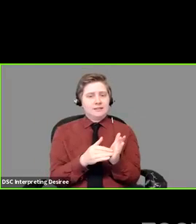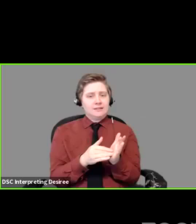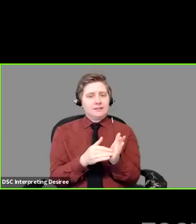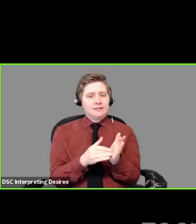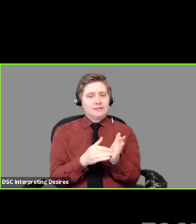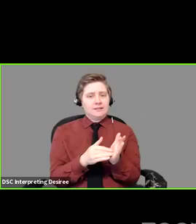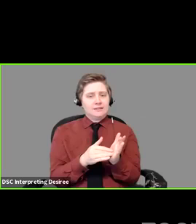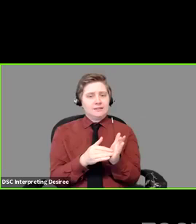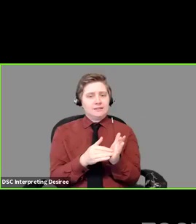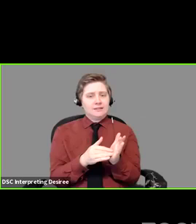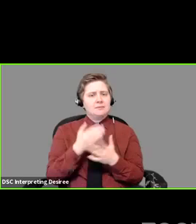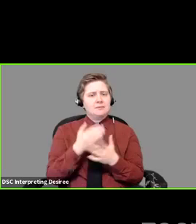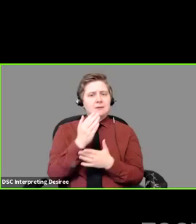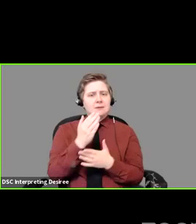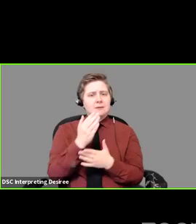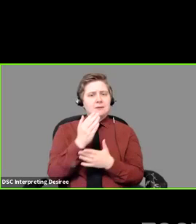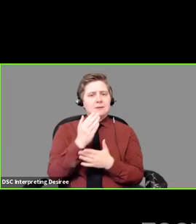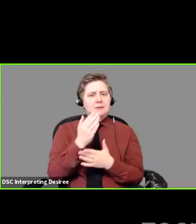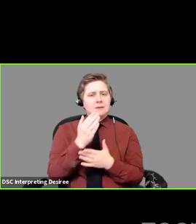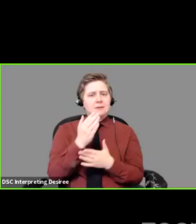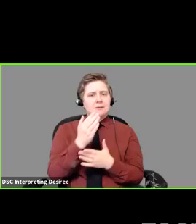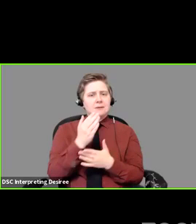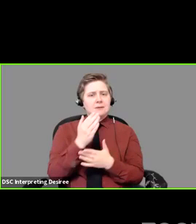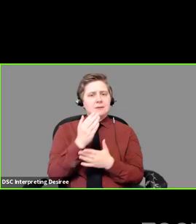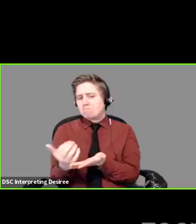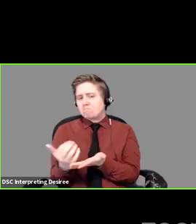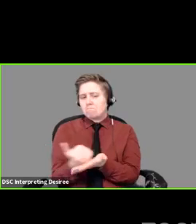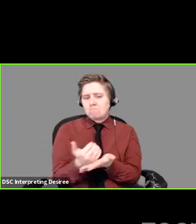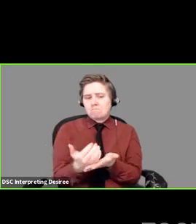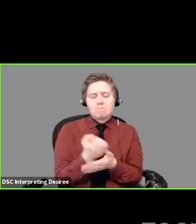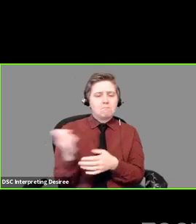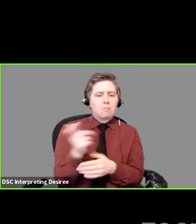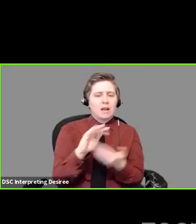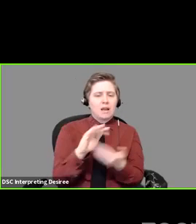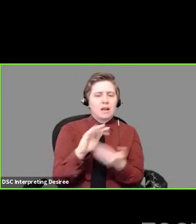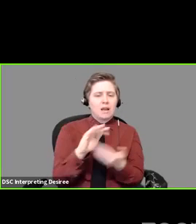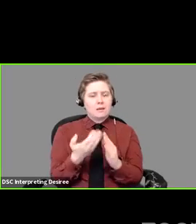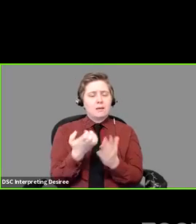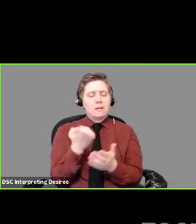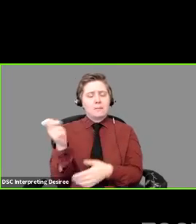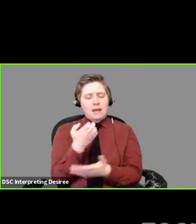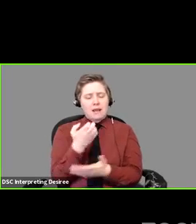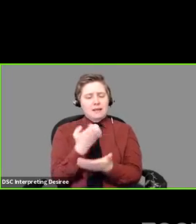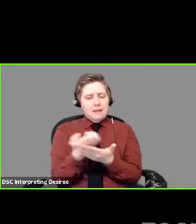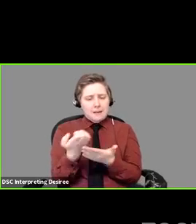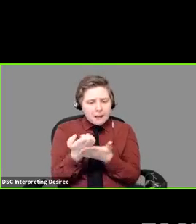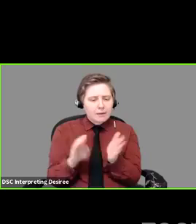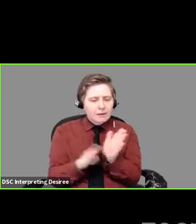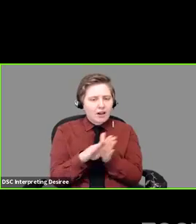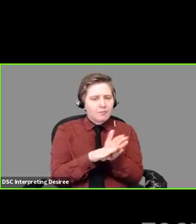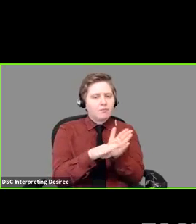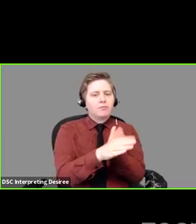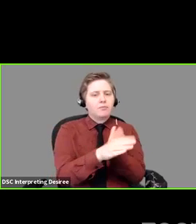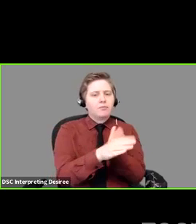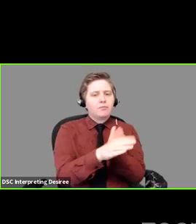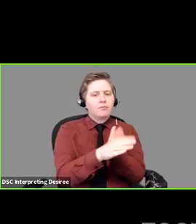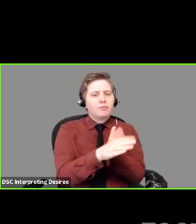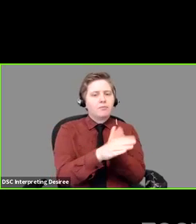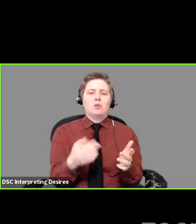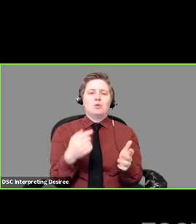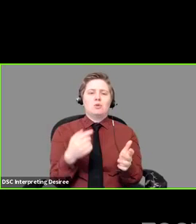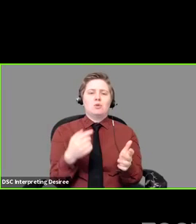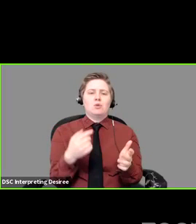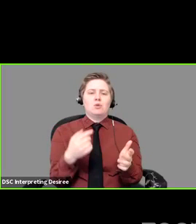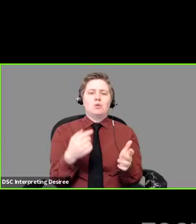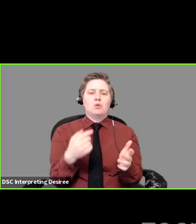bringing some money back into the community, into the economy. Again, that is really important. Again, we're walking that tightrope